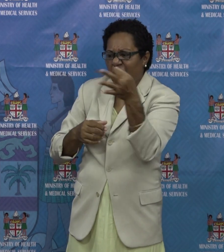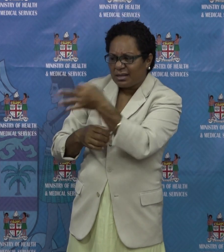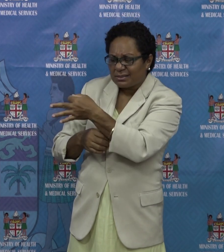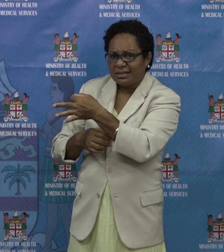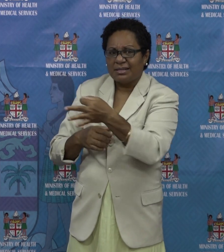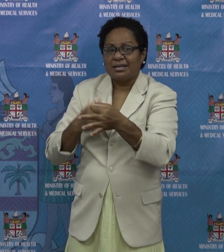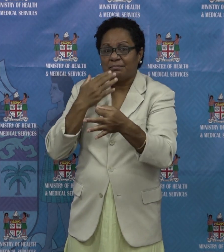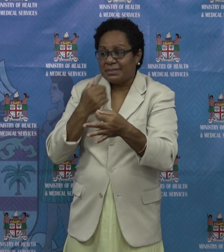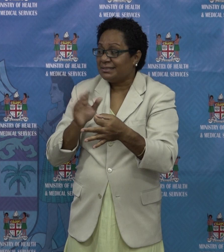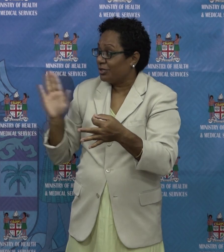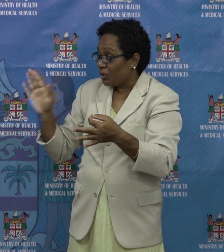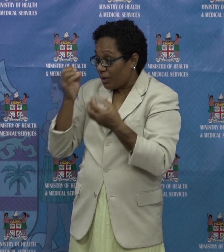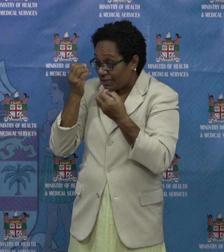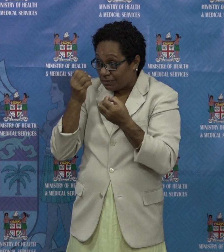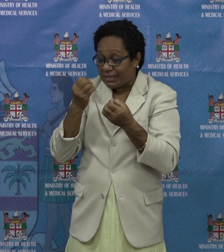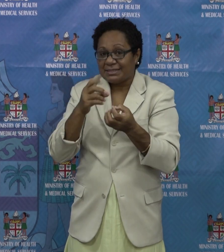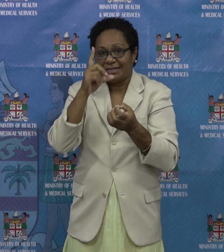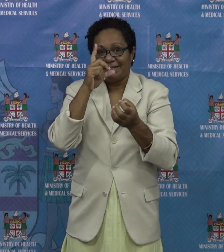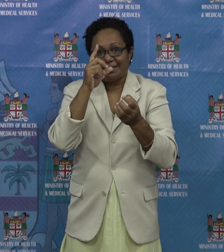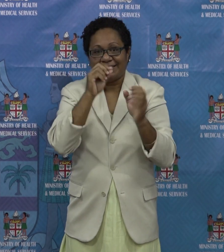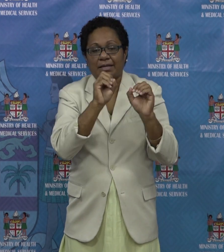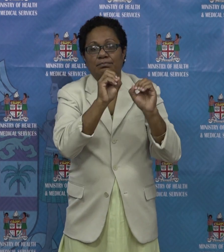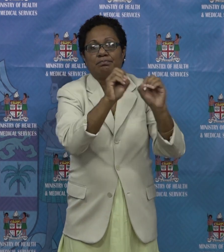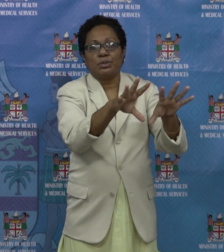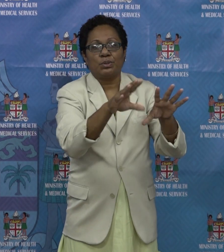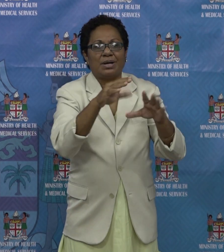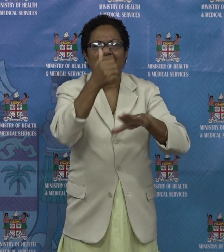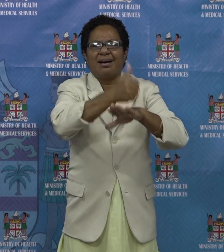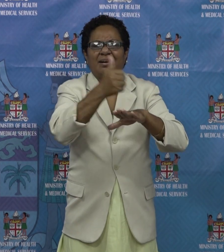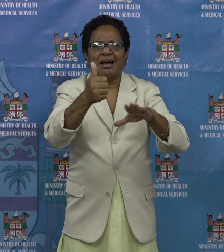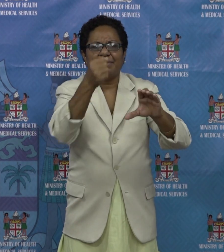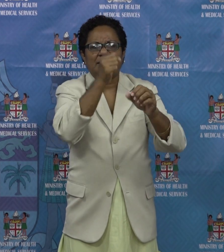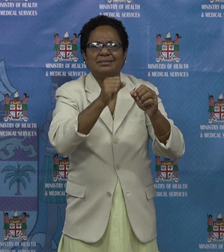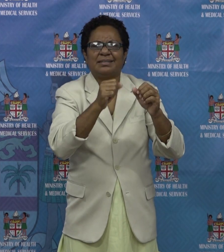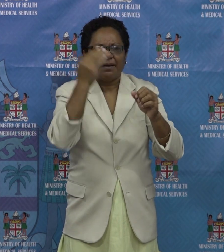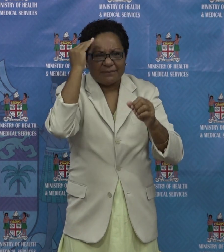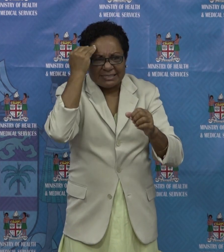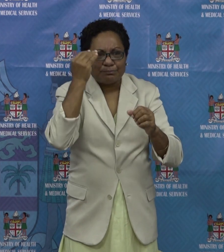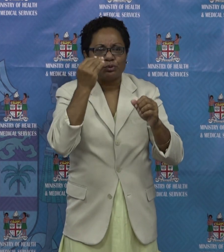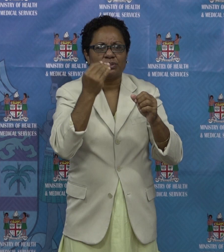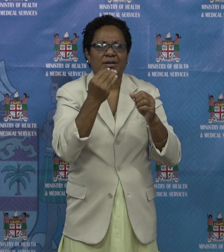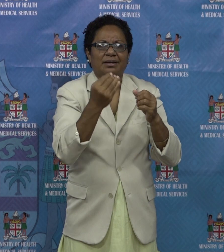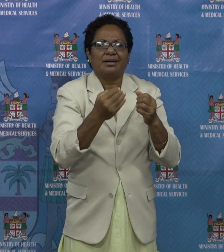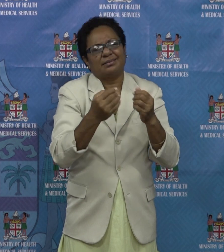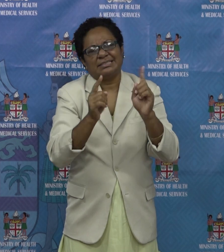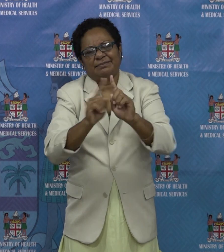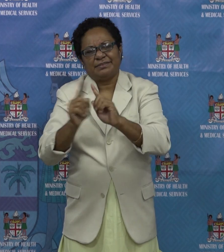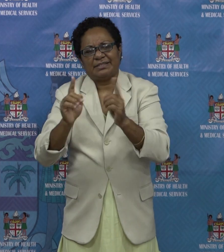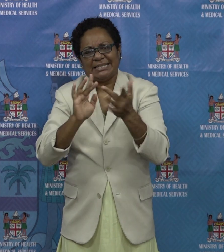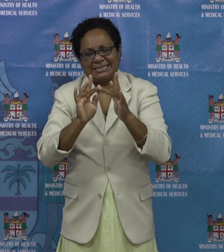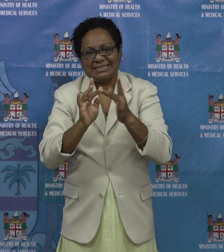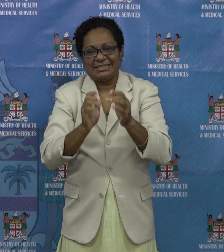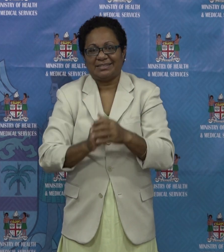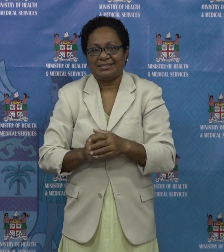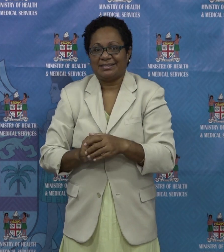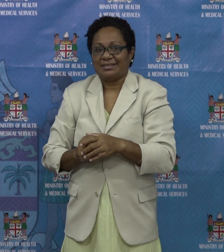this information be put on the government social media platforms for the information of the public. I'd also like to thank you for the response